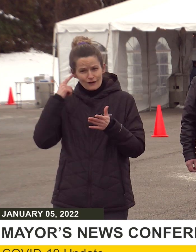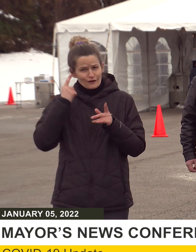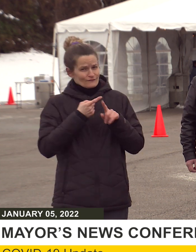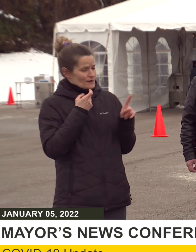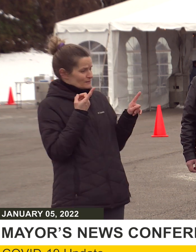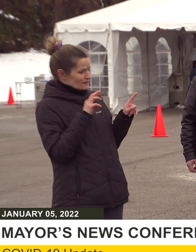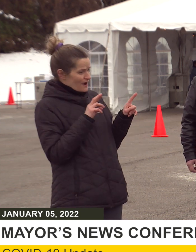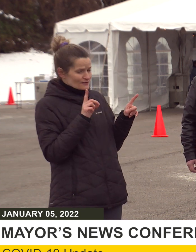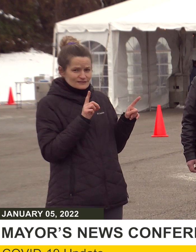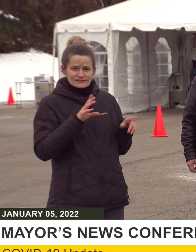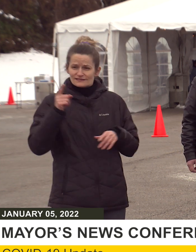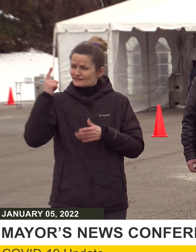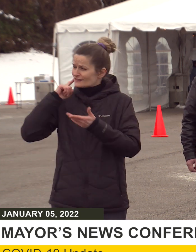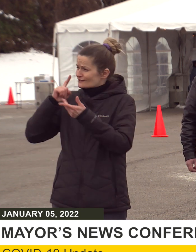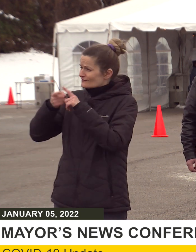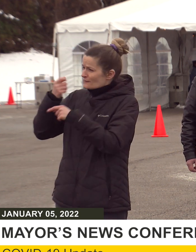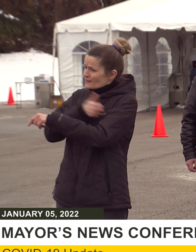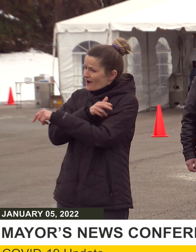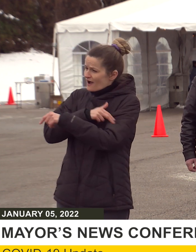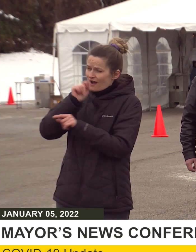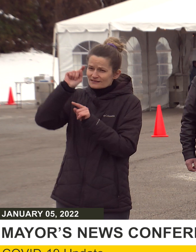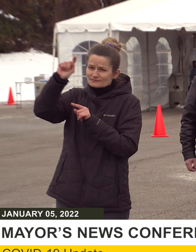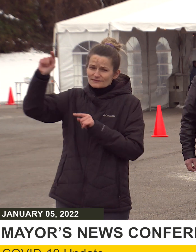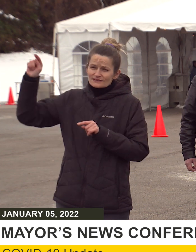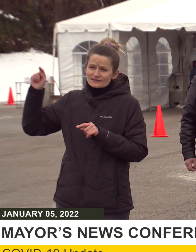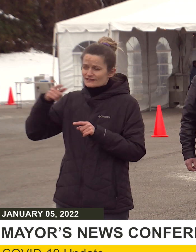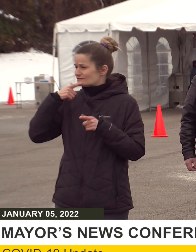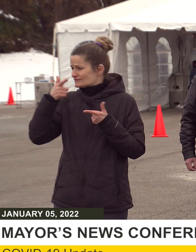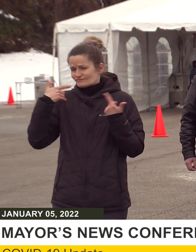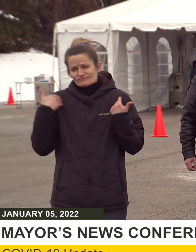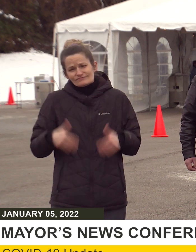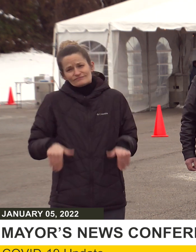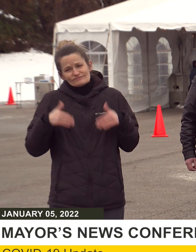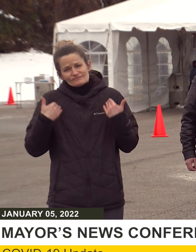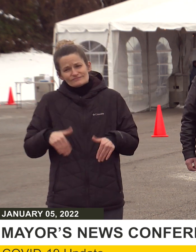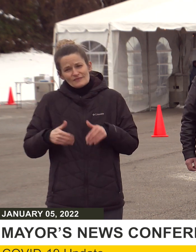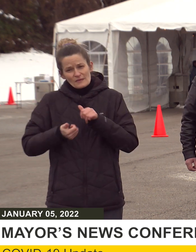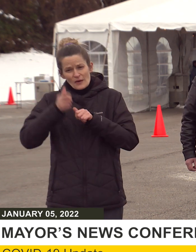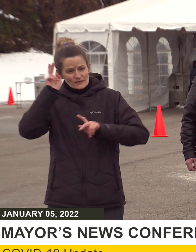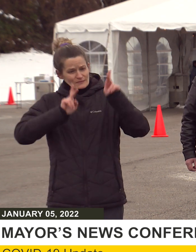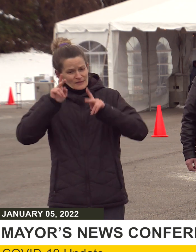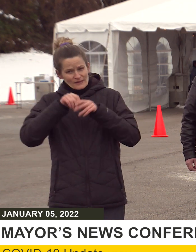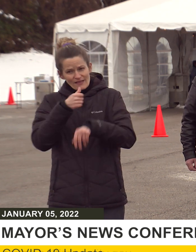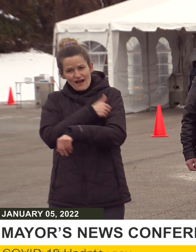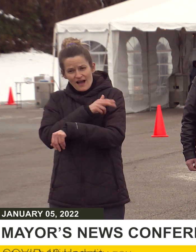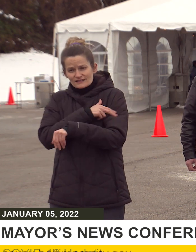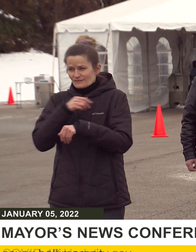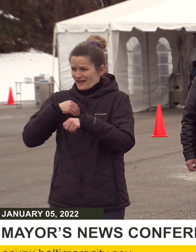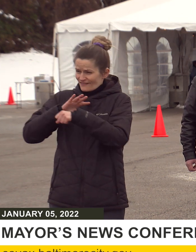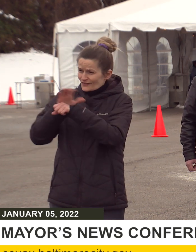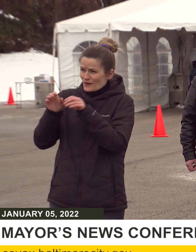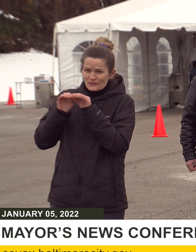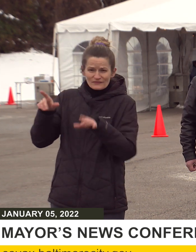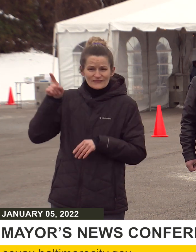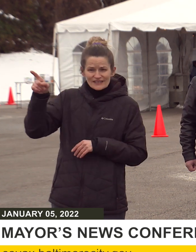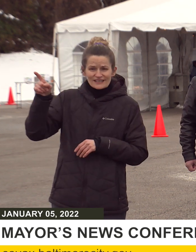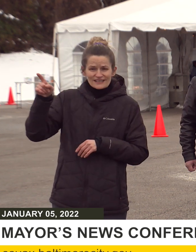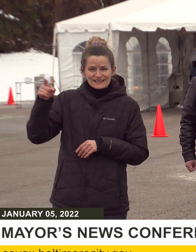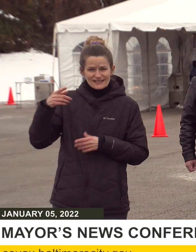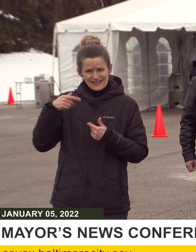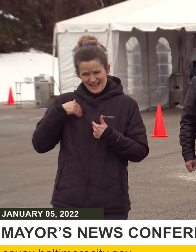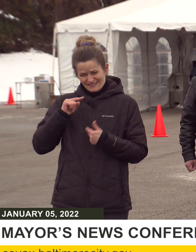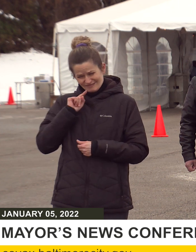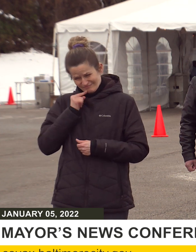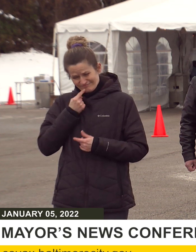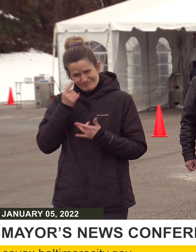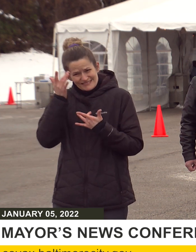the overwhelming majority of the folks that are in the hospital for COVID, and those who have serious COVID implications, those who are